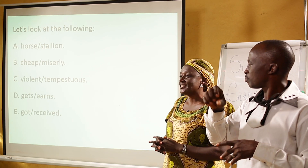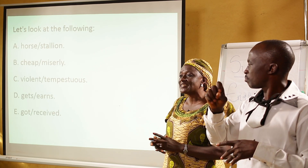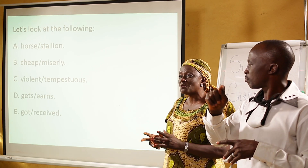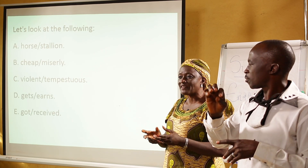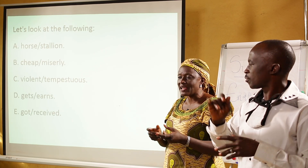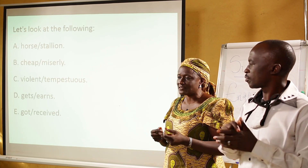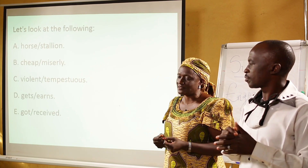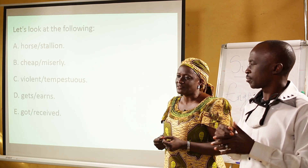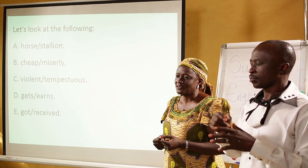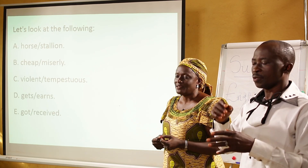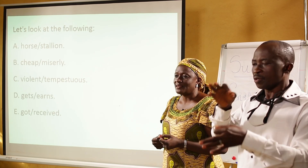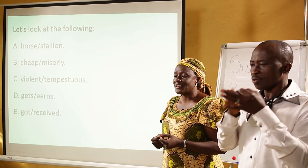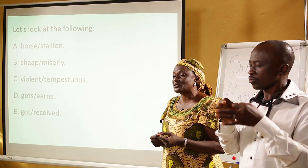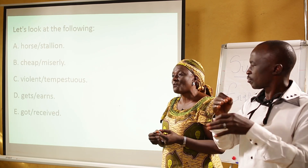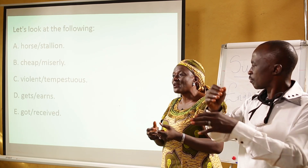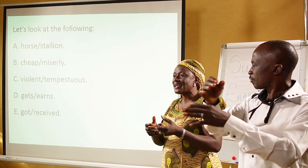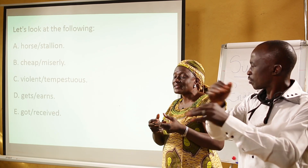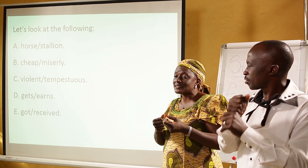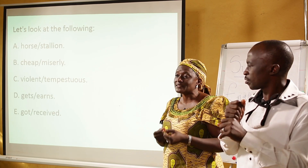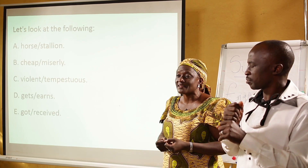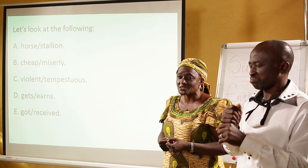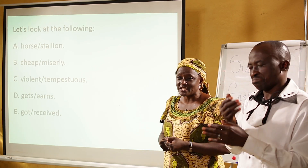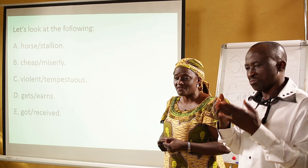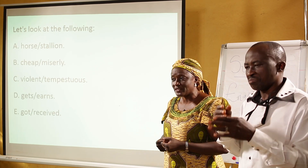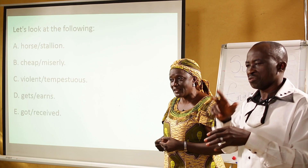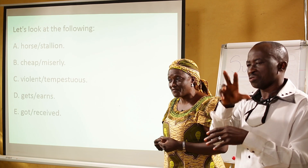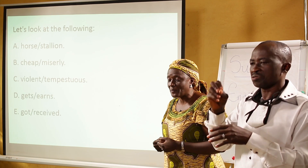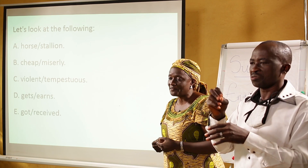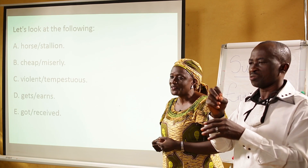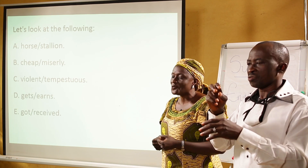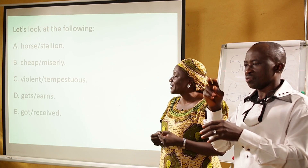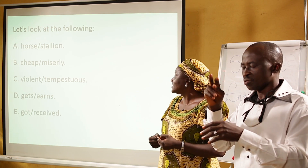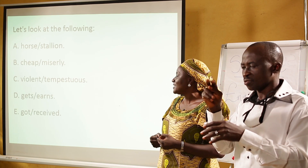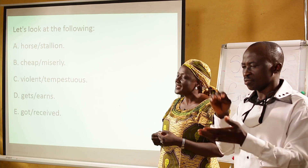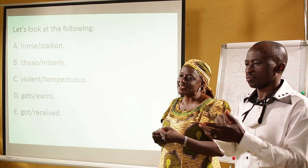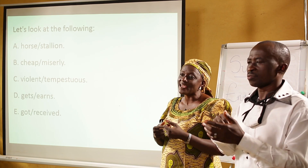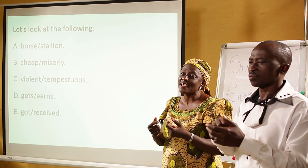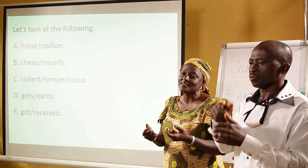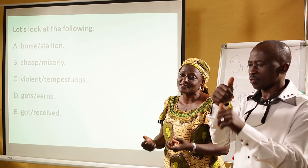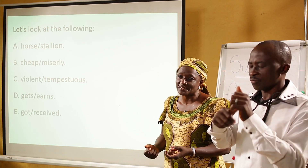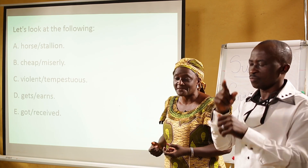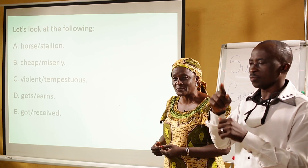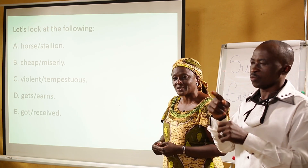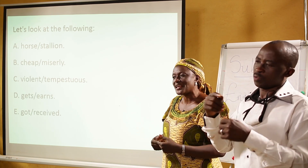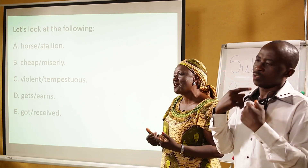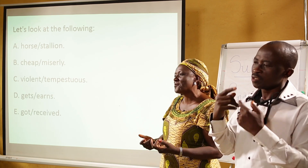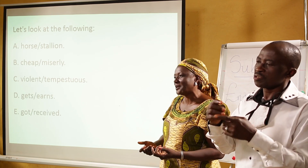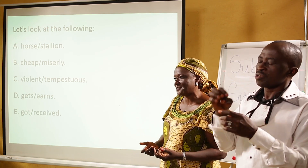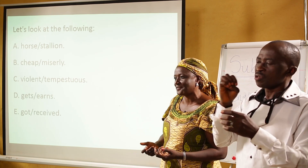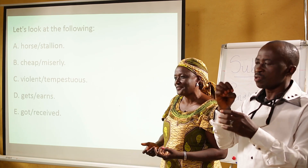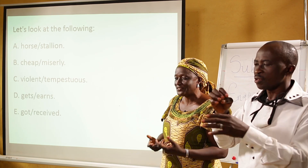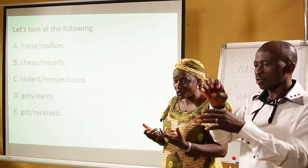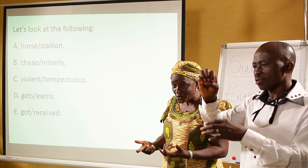D, instead of gets, like someone gets 30,000 every month, you can say he earns 30,000